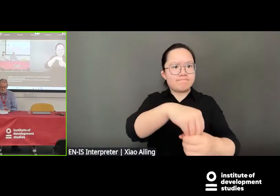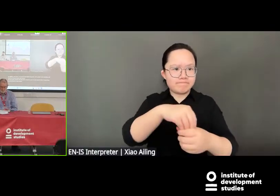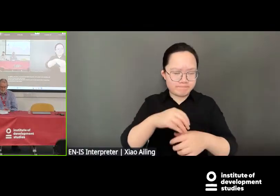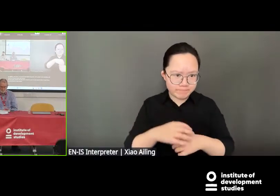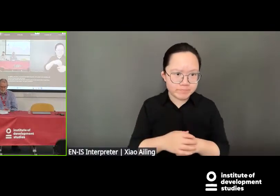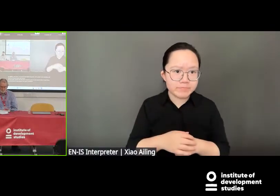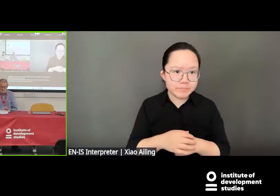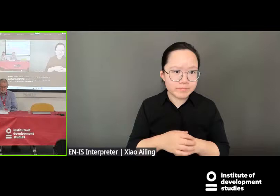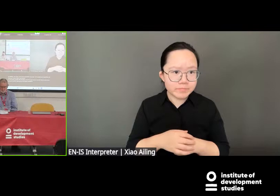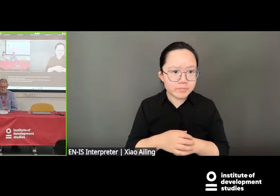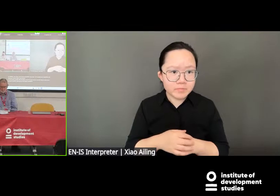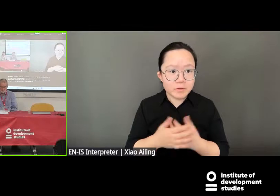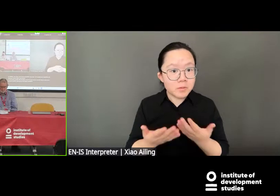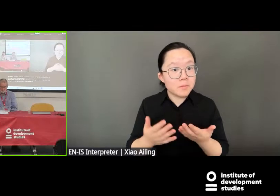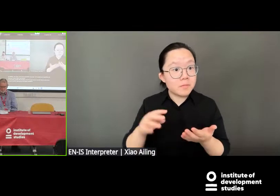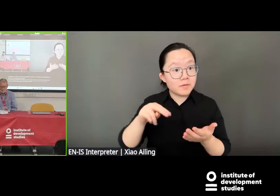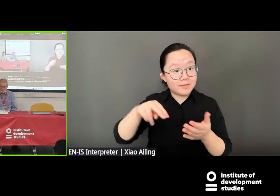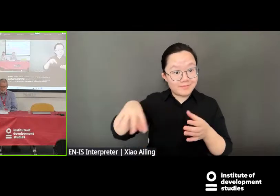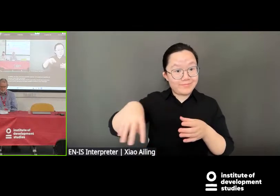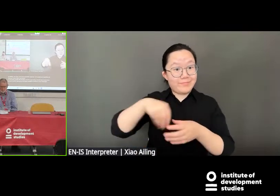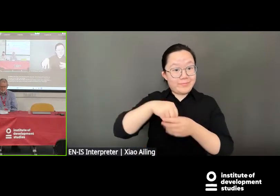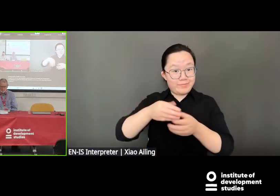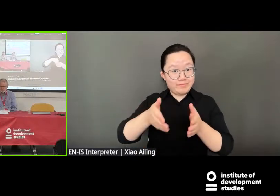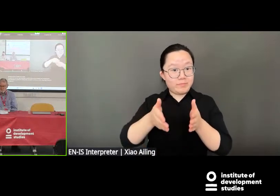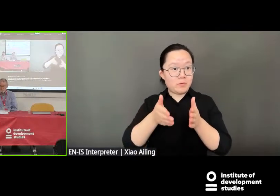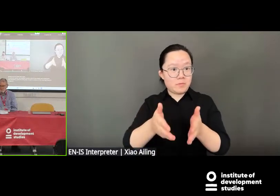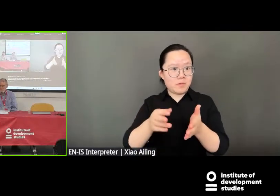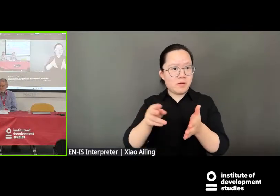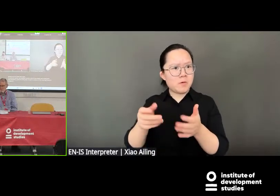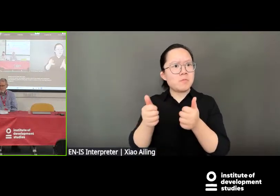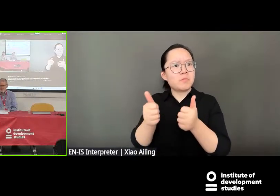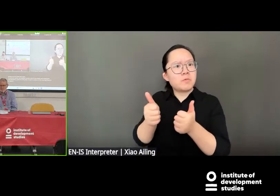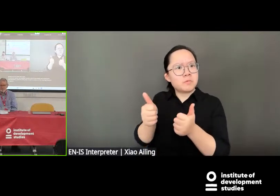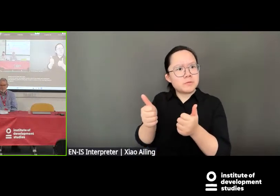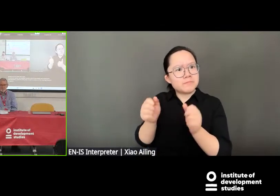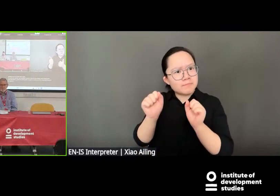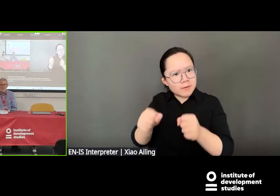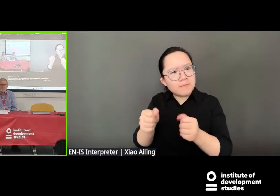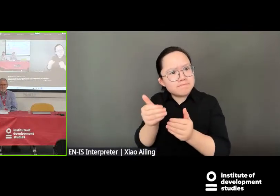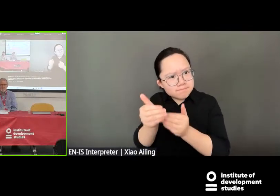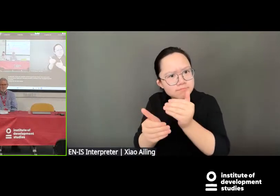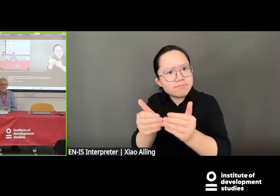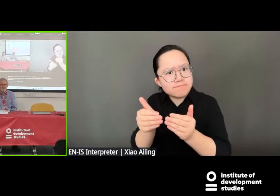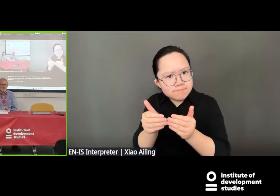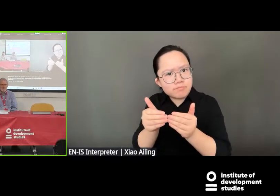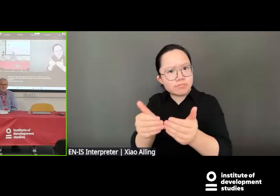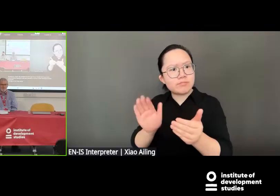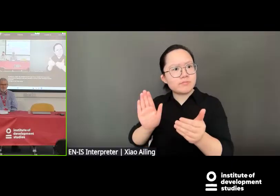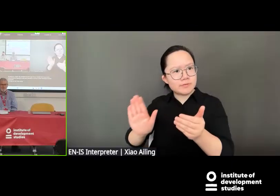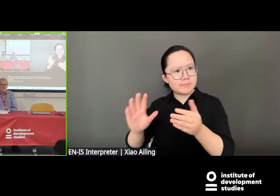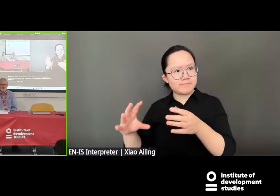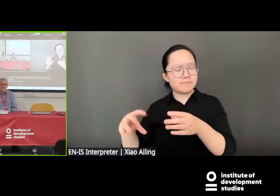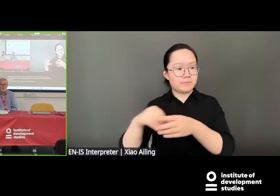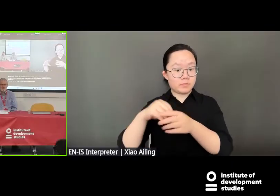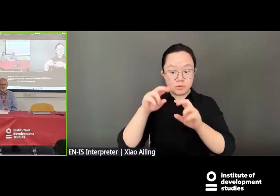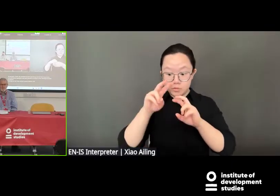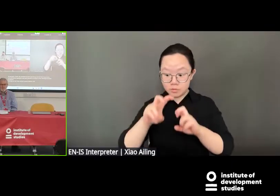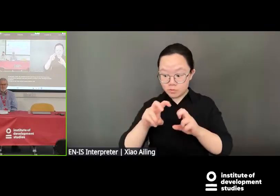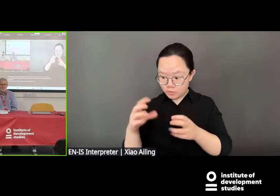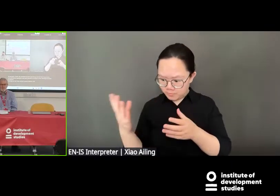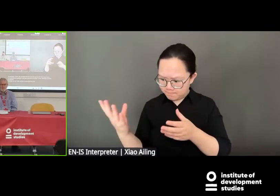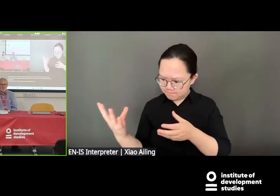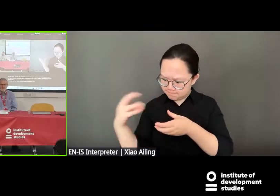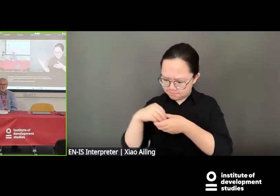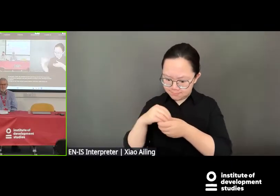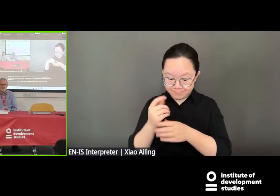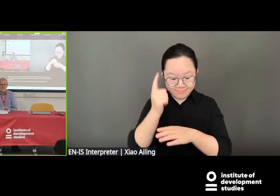to contribute to their meaningful inclusion in research. We hope you will enjoy reading the paper and that it will provide useful